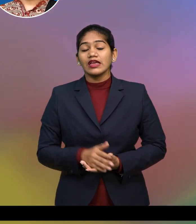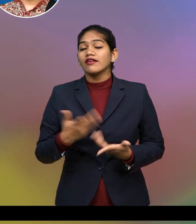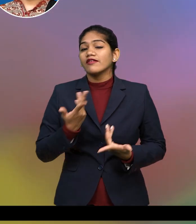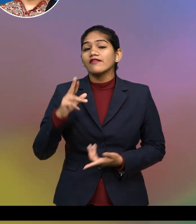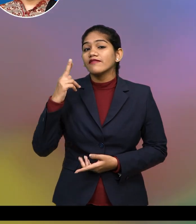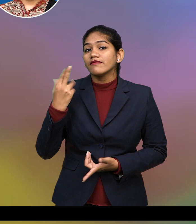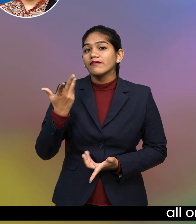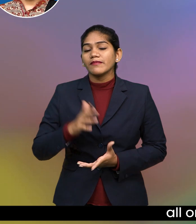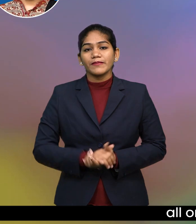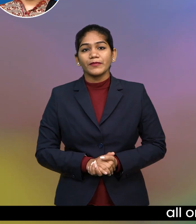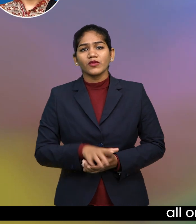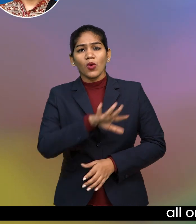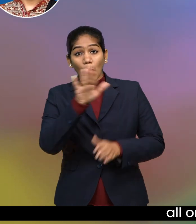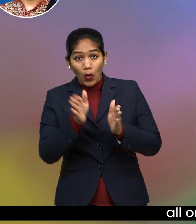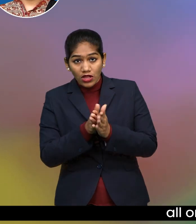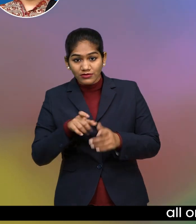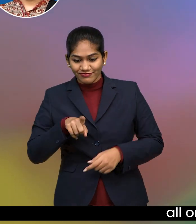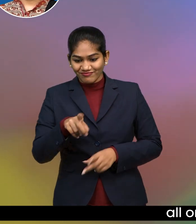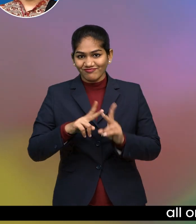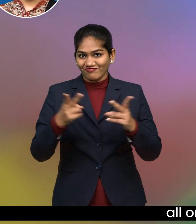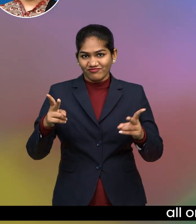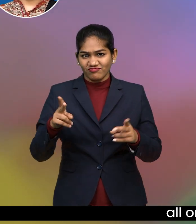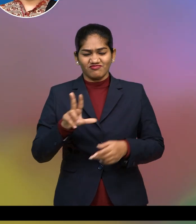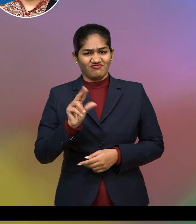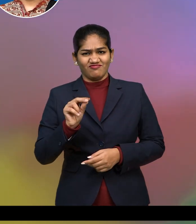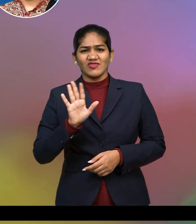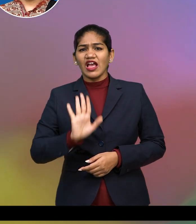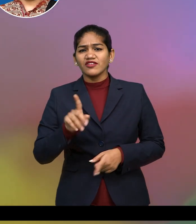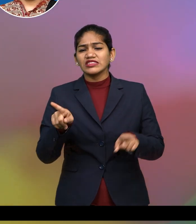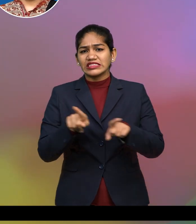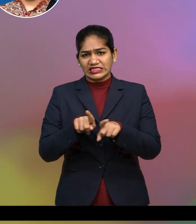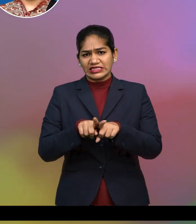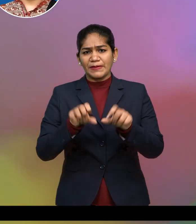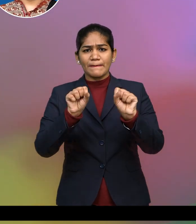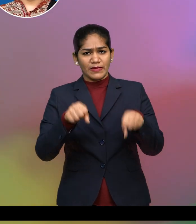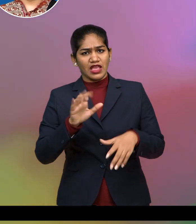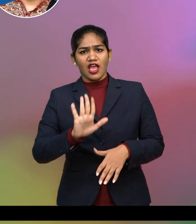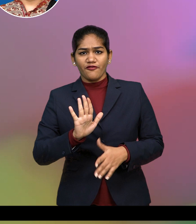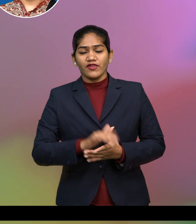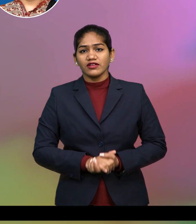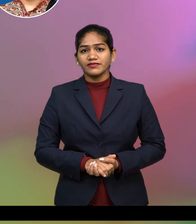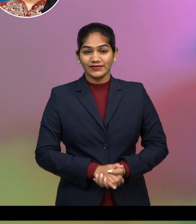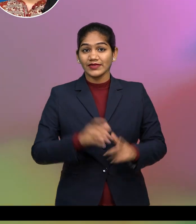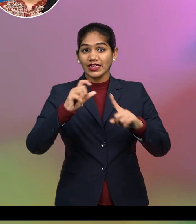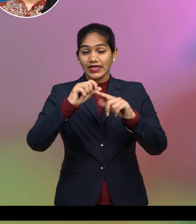because all organisms do not have this ability.